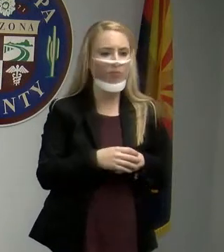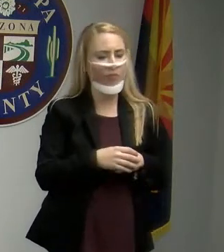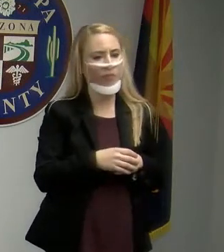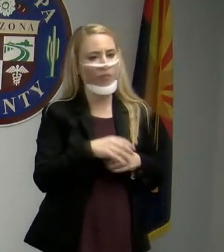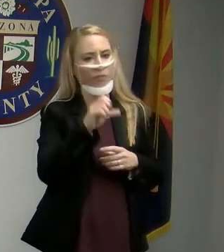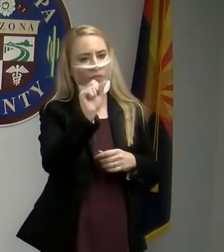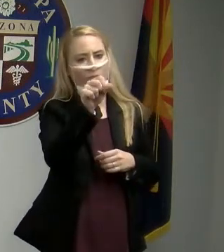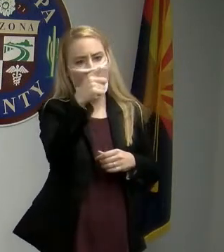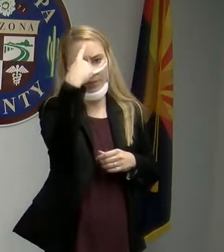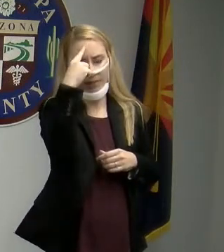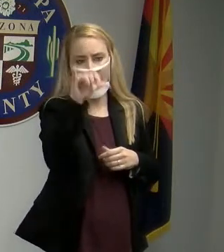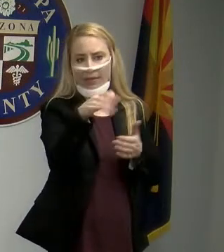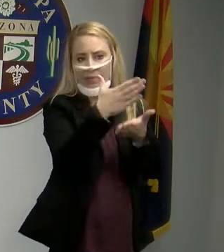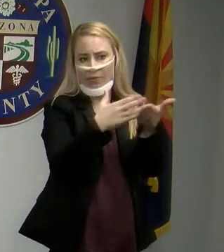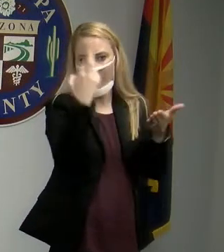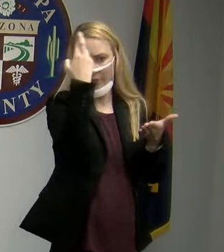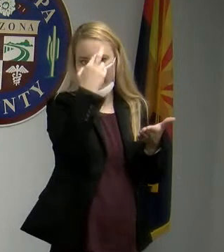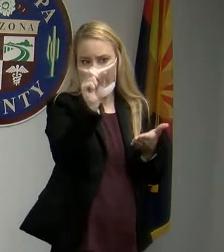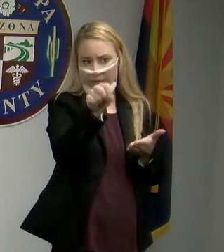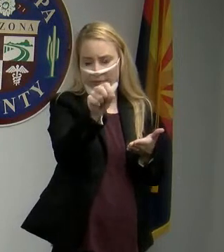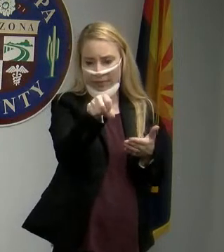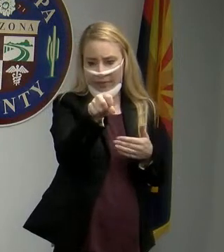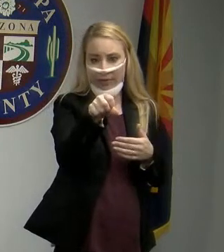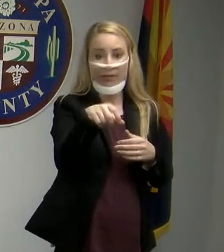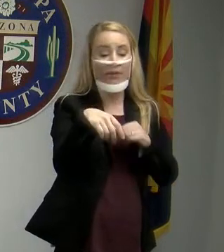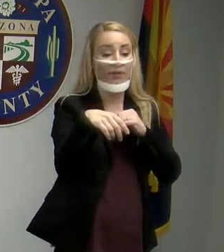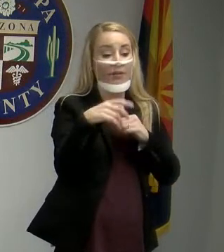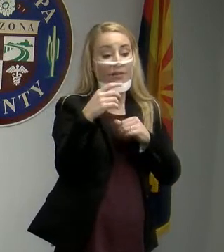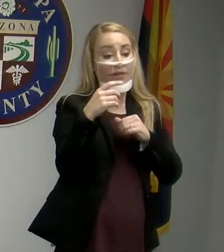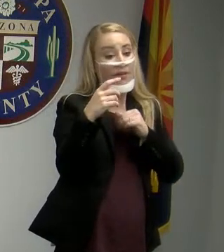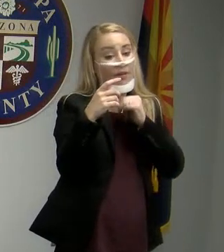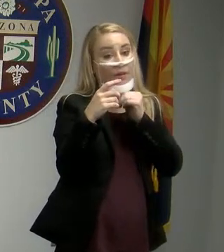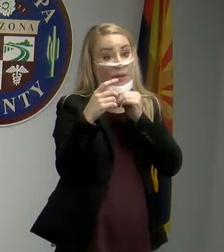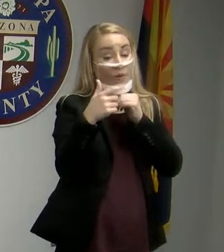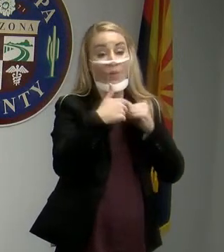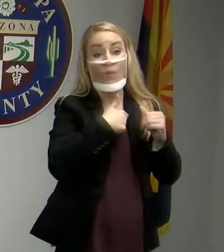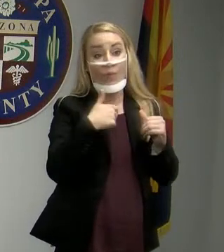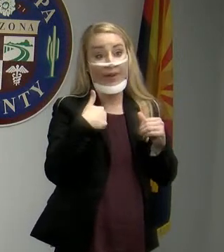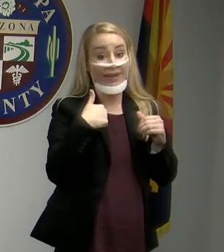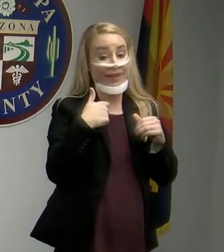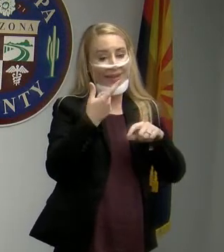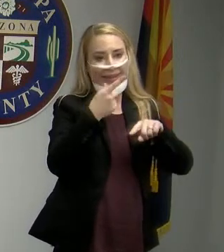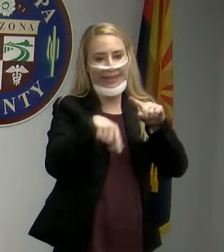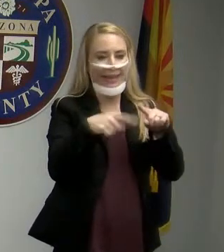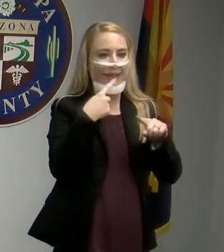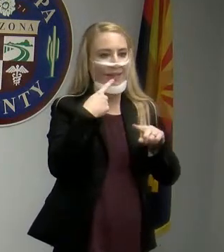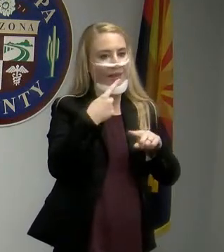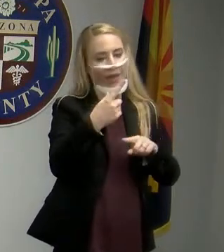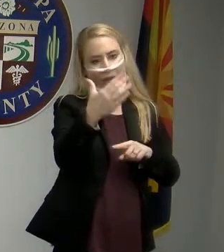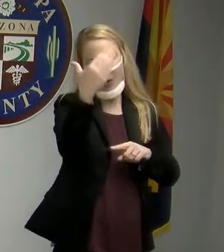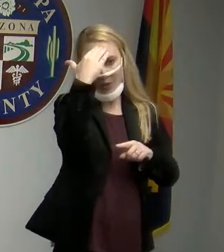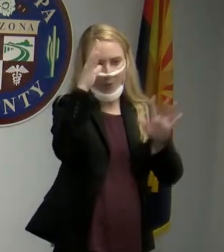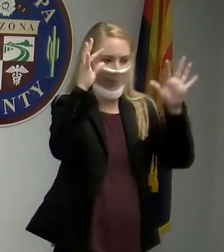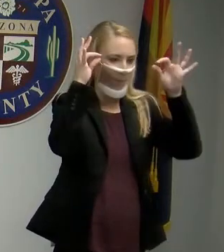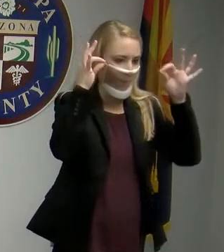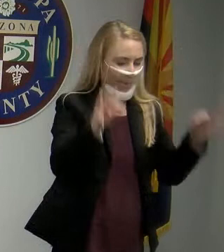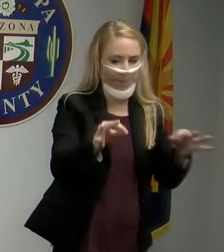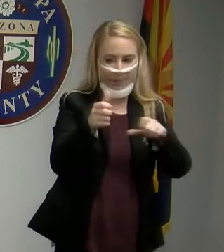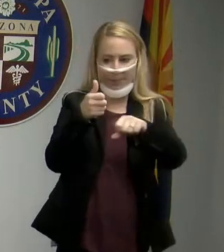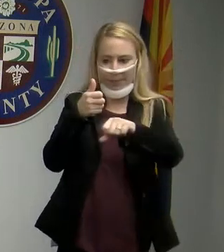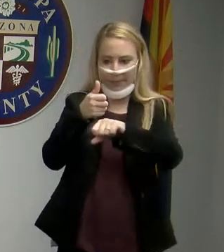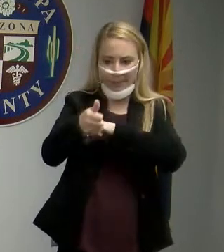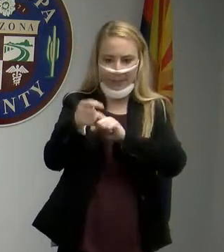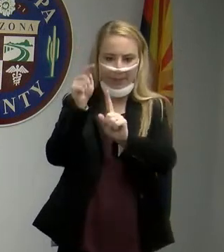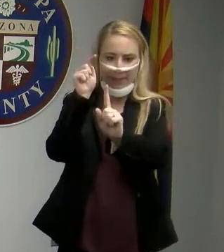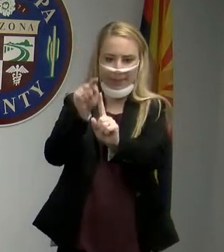a part of it. Bram, I don't know if we're to the point where we know exactly the cause of death of every single